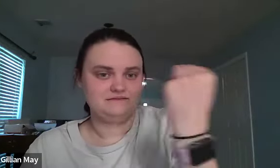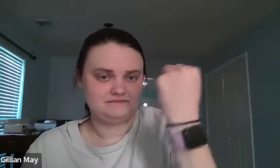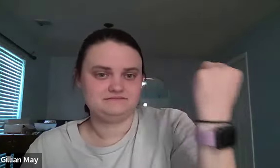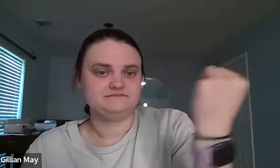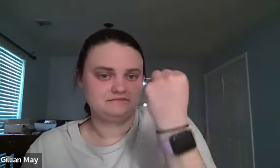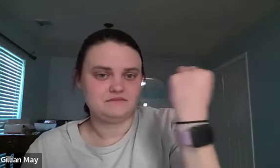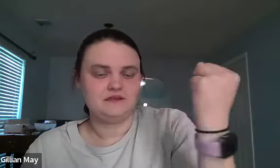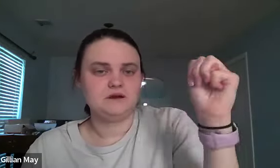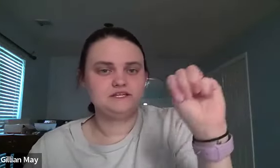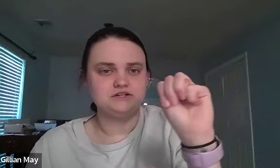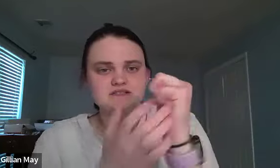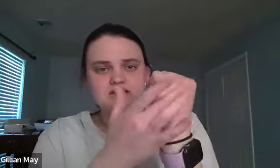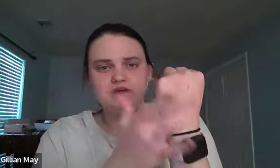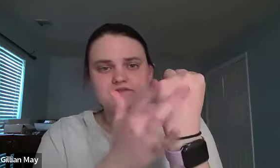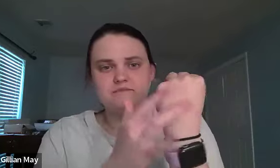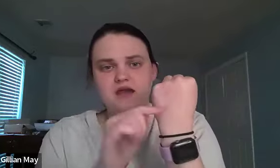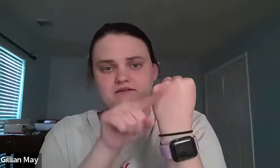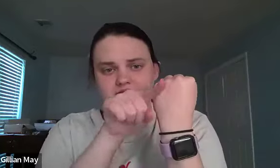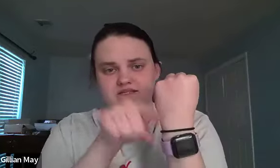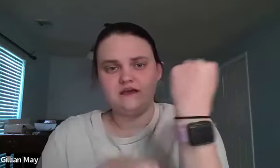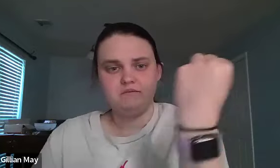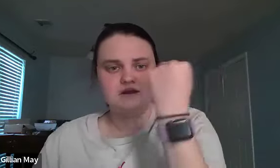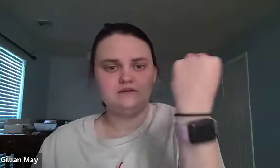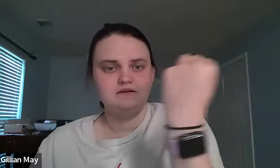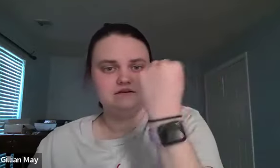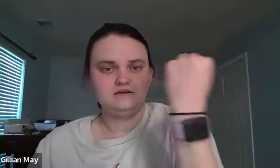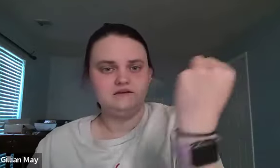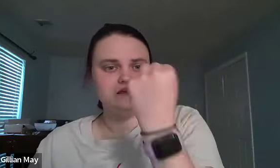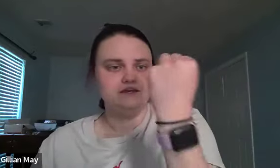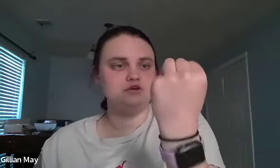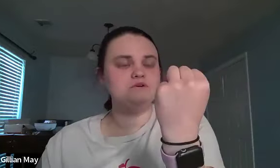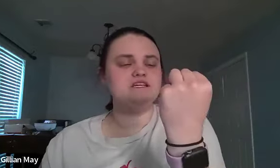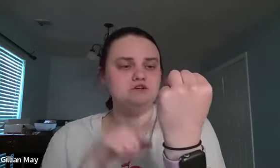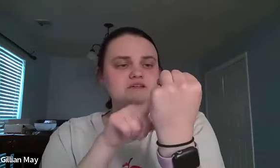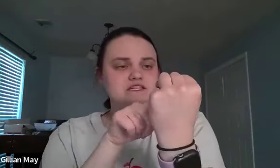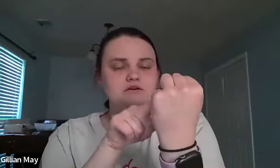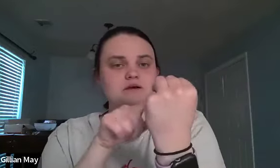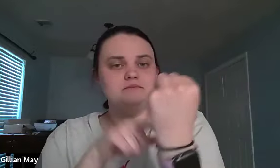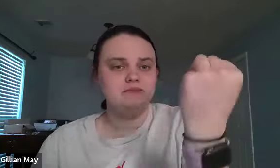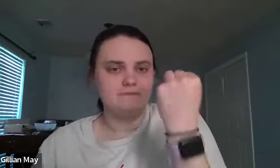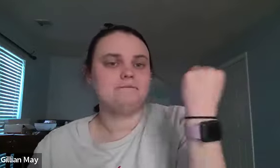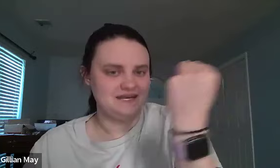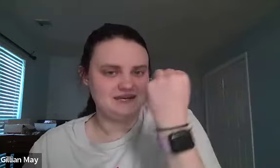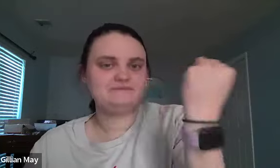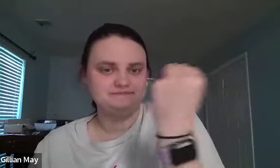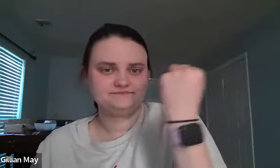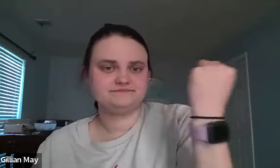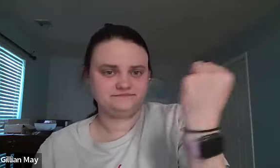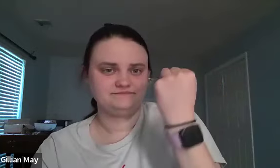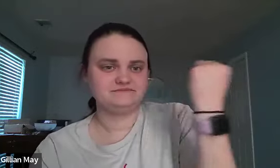Monday. And you want to make sure it's like you have the back facing that way. And like you're almost like you can see your M. Yeah, Monday.